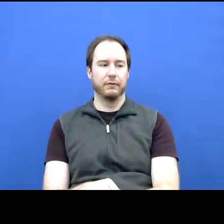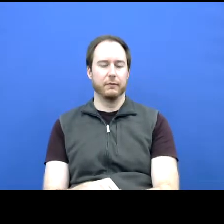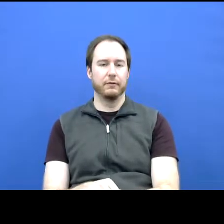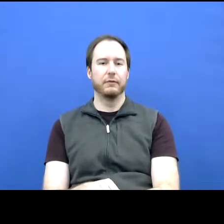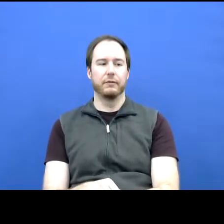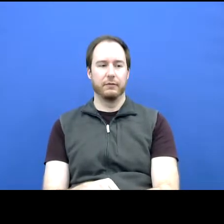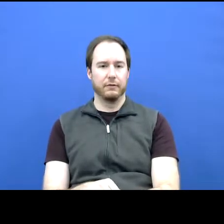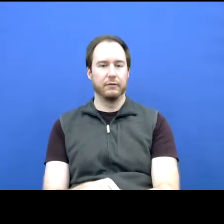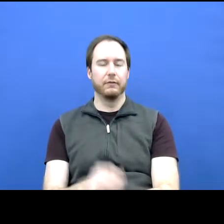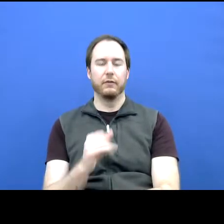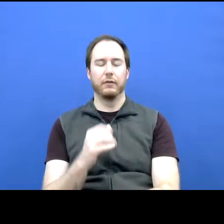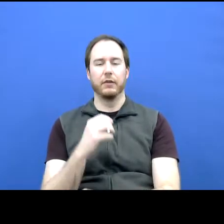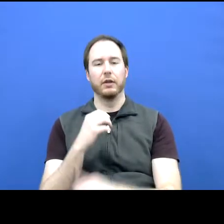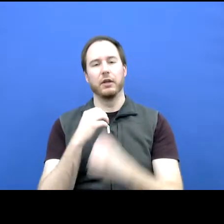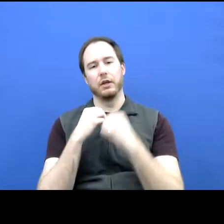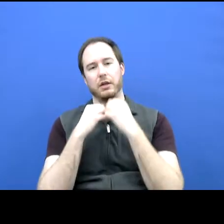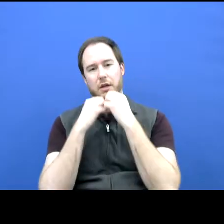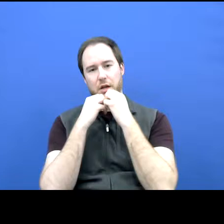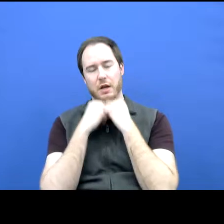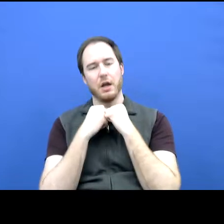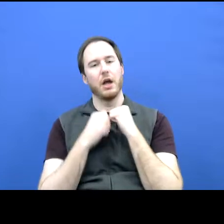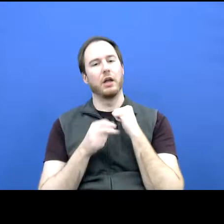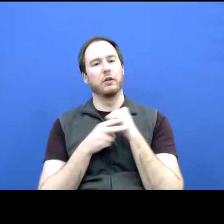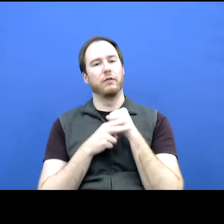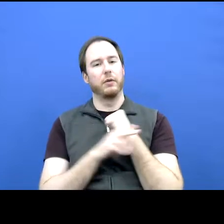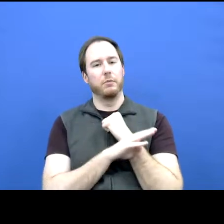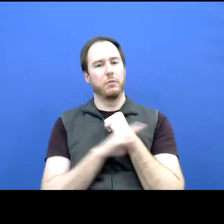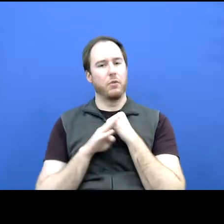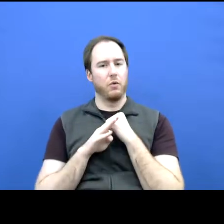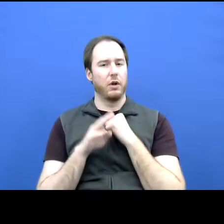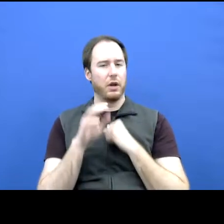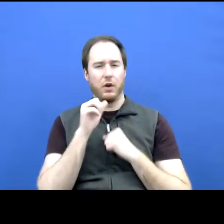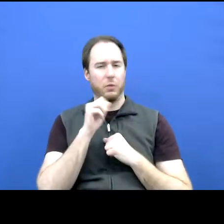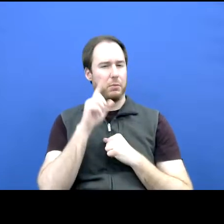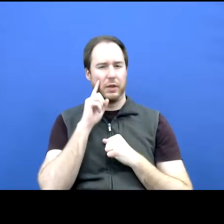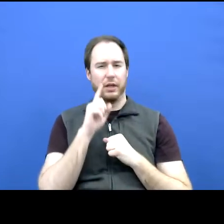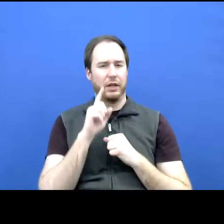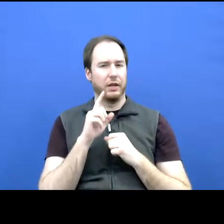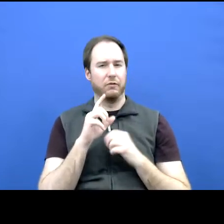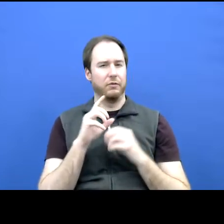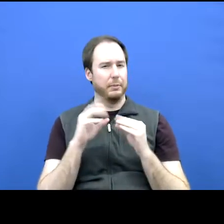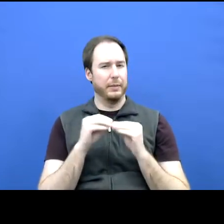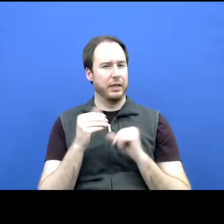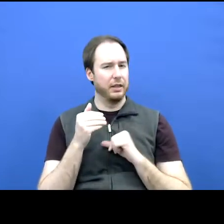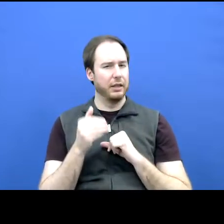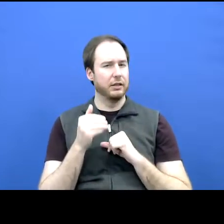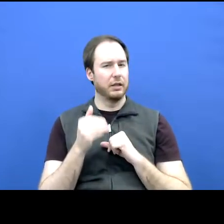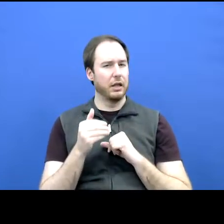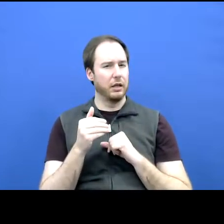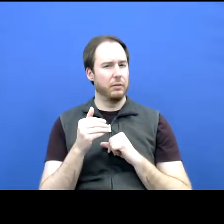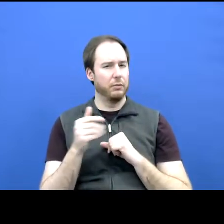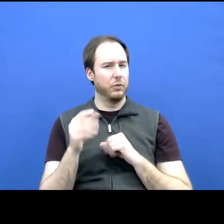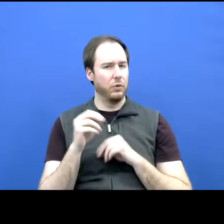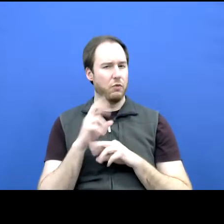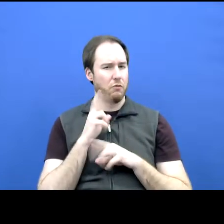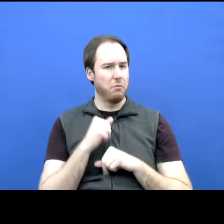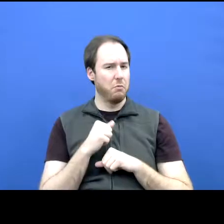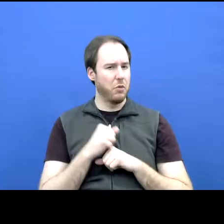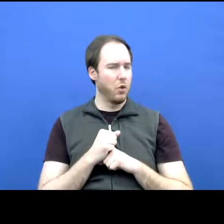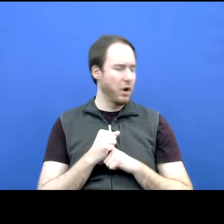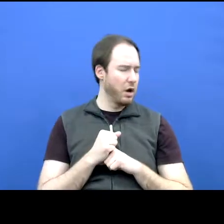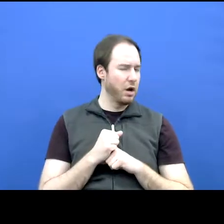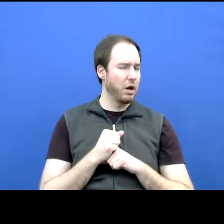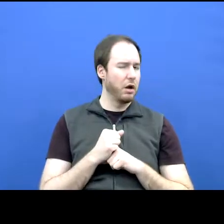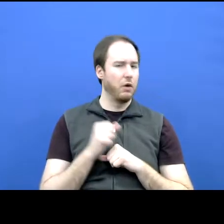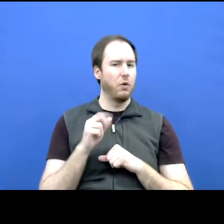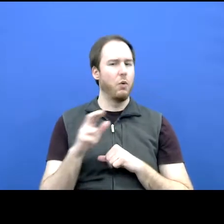the conservation board, I think I understand they're not meeting this time because they don't have a report,